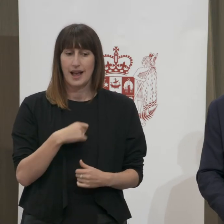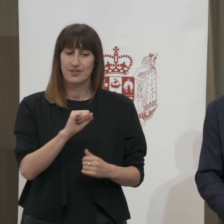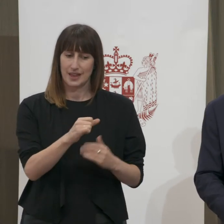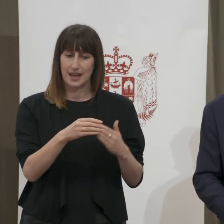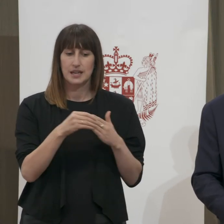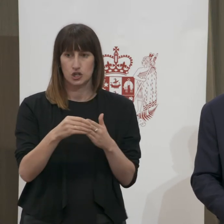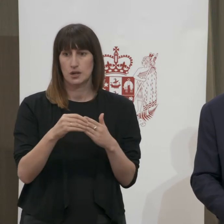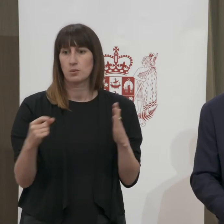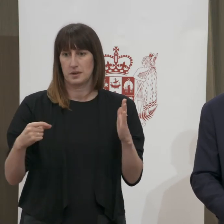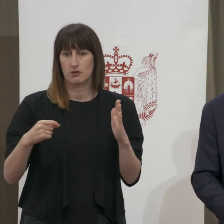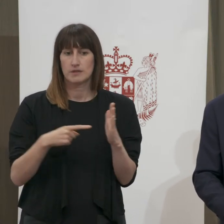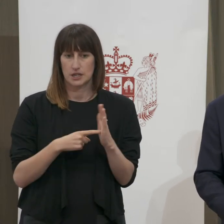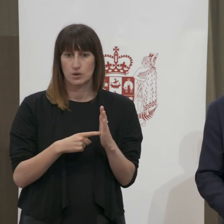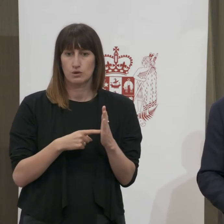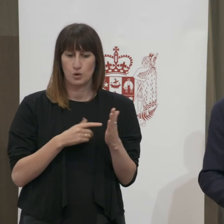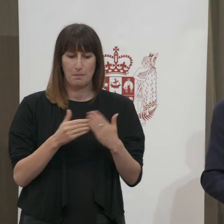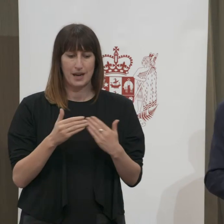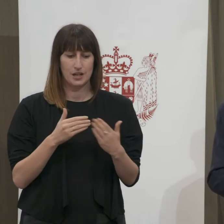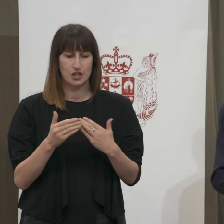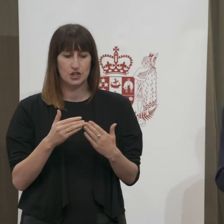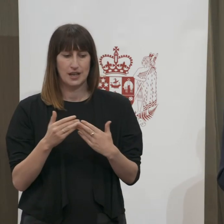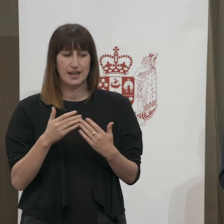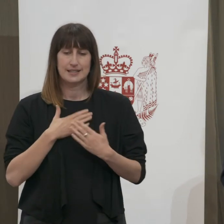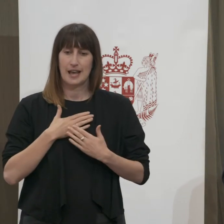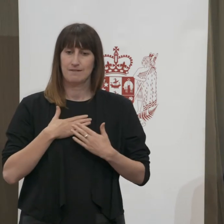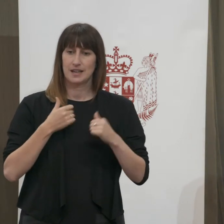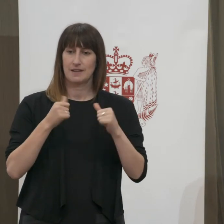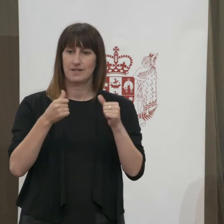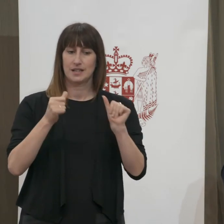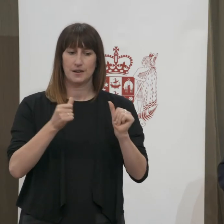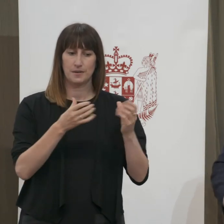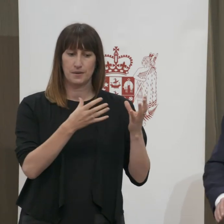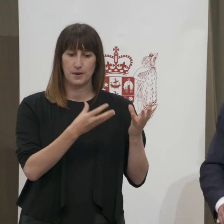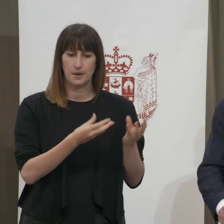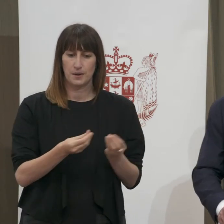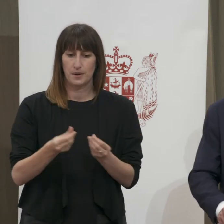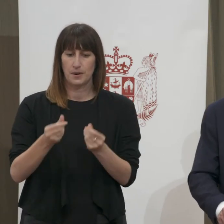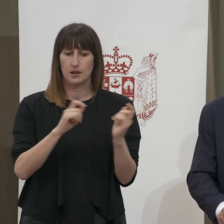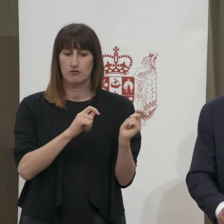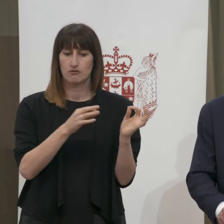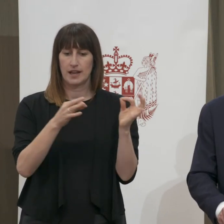will be critical to managing a safe and effective passage to the new system.